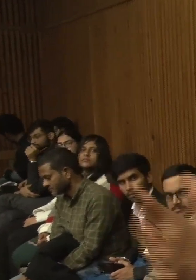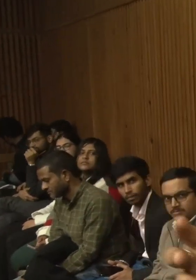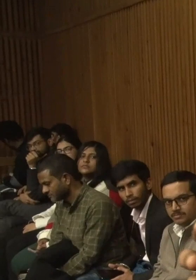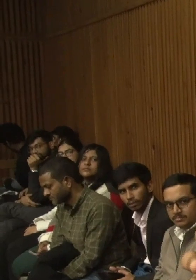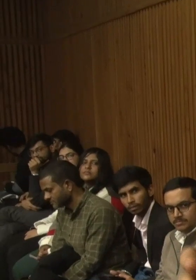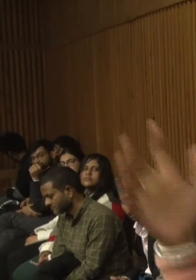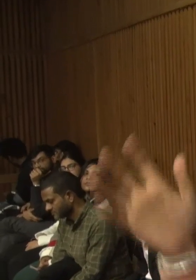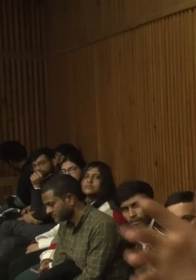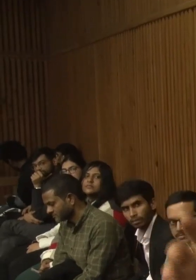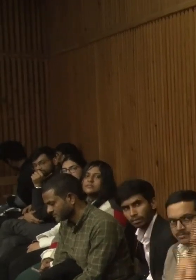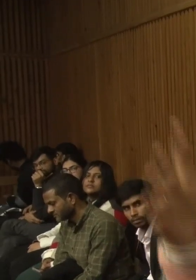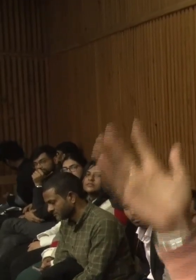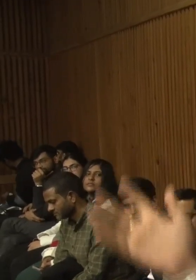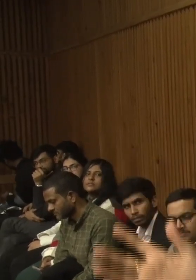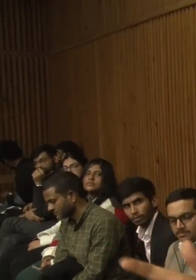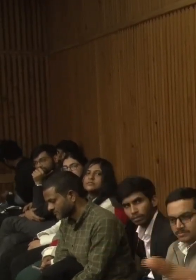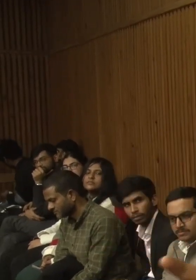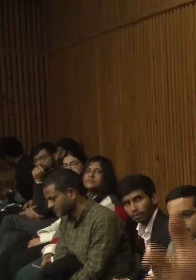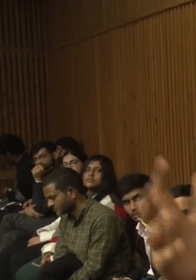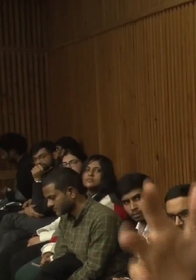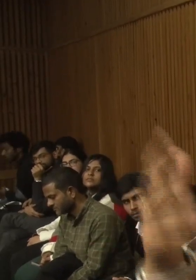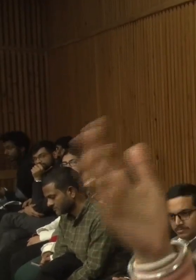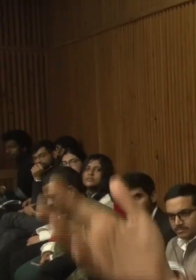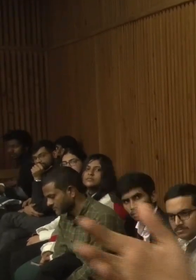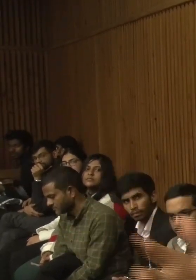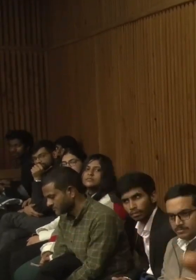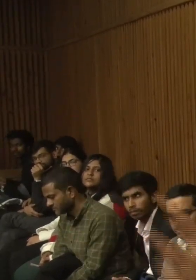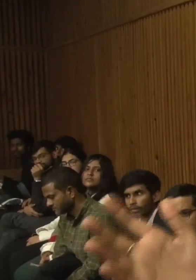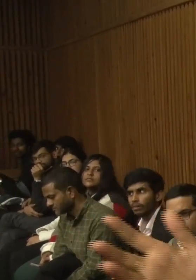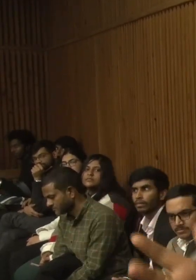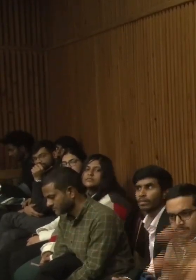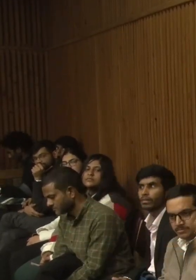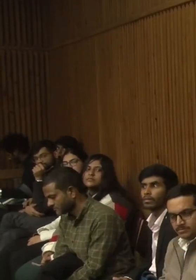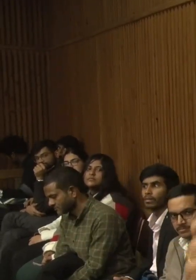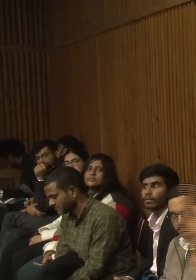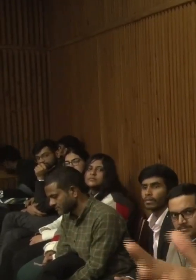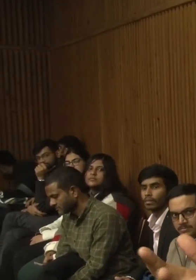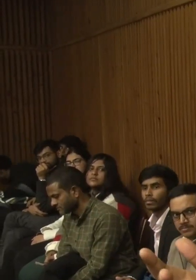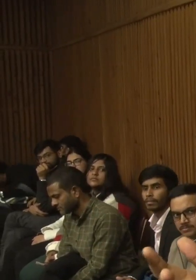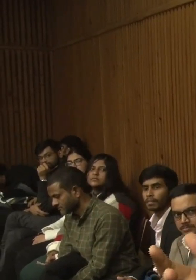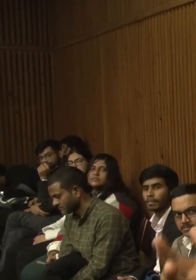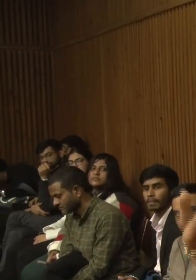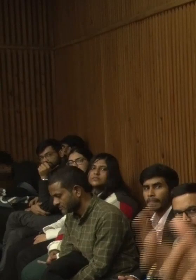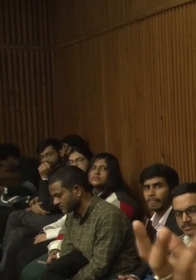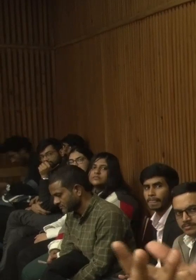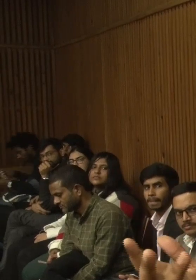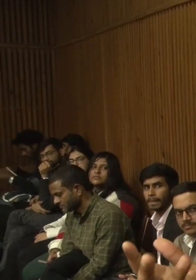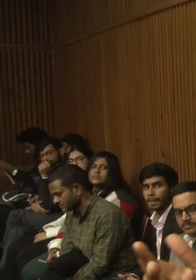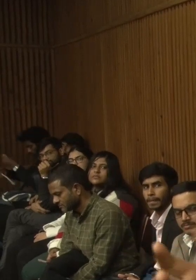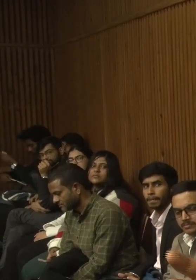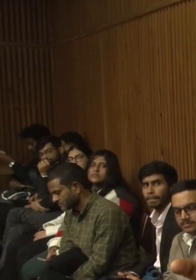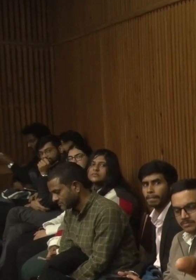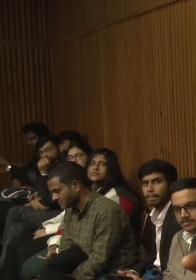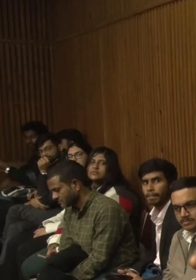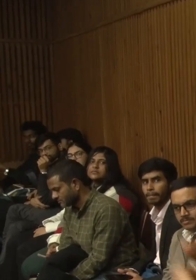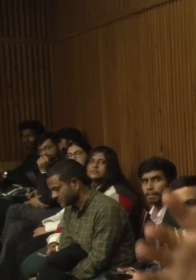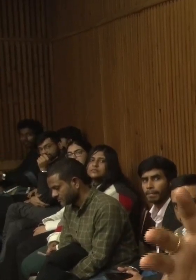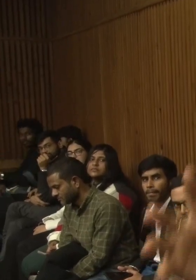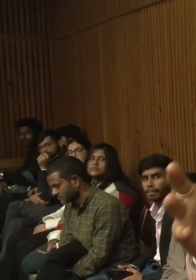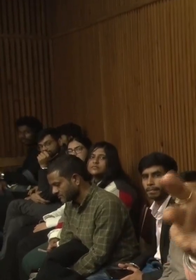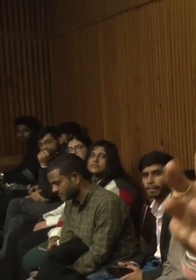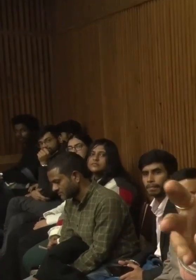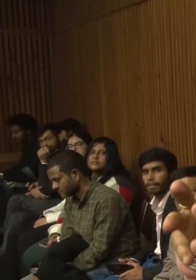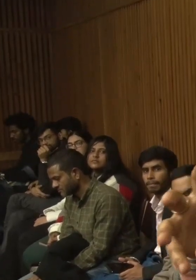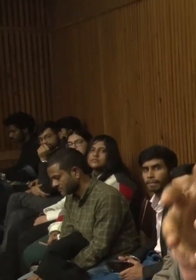like there are a lot, we are trying to expand into making laws accessible in regional languages, but that is a challenge we are suffering from. So how